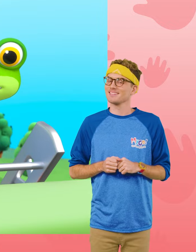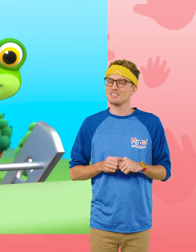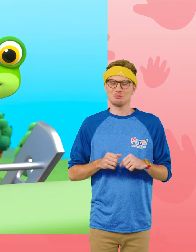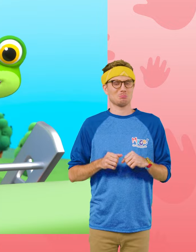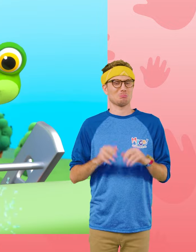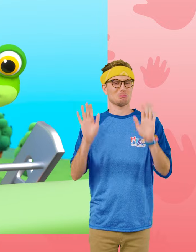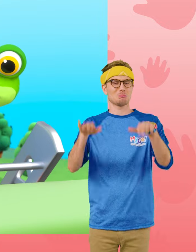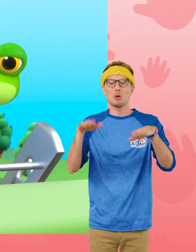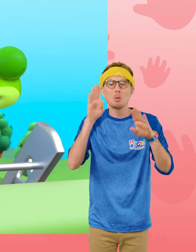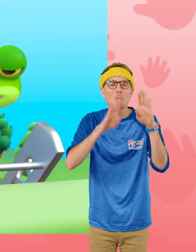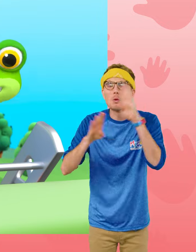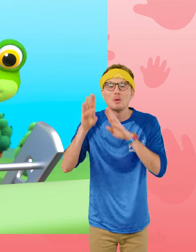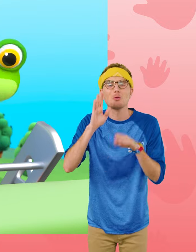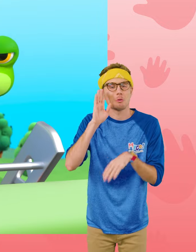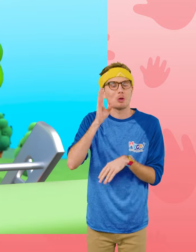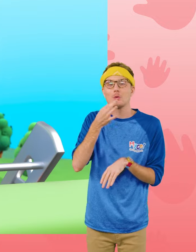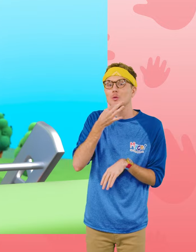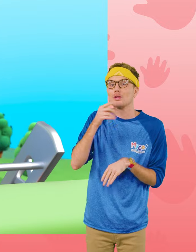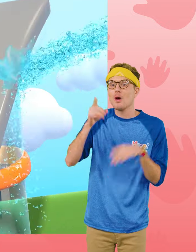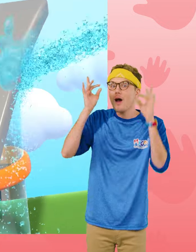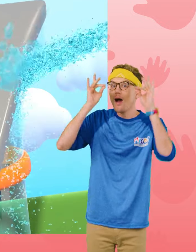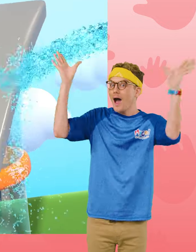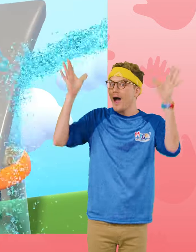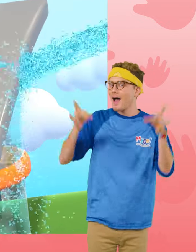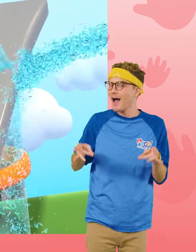Don't worry, mechanicals. We'll soon have you free.